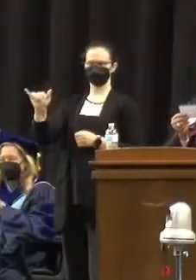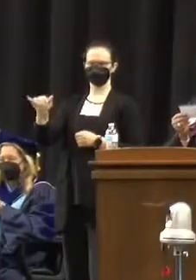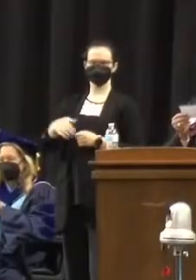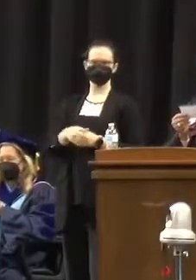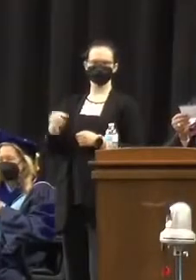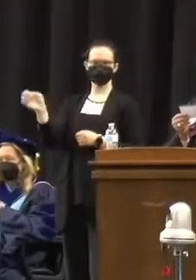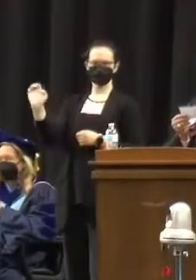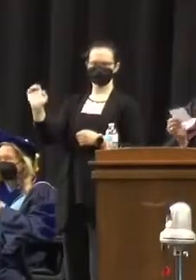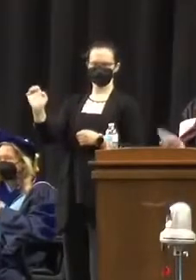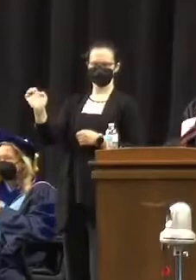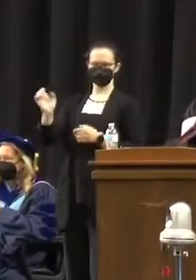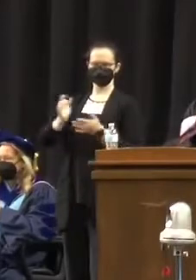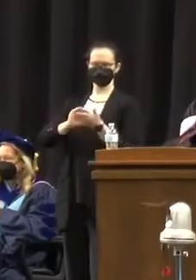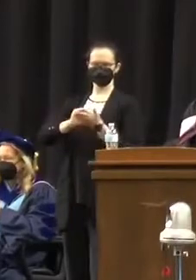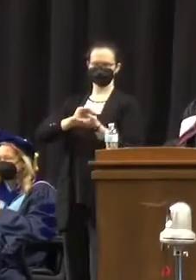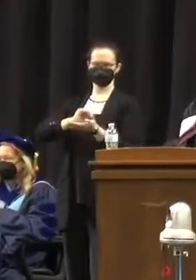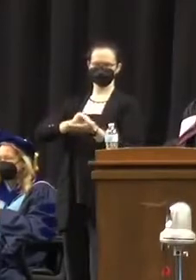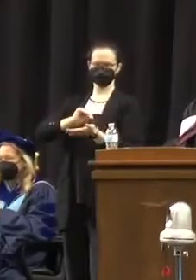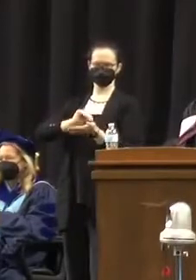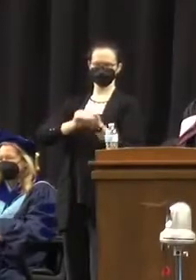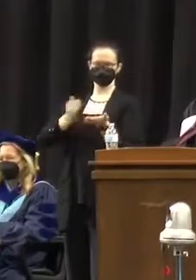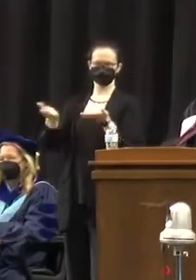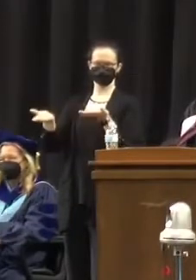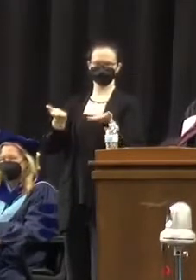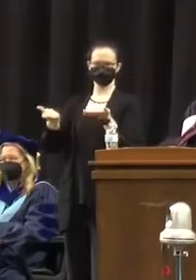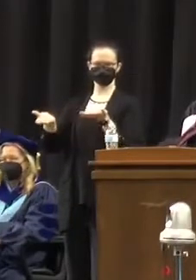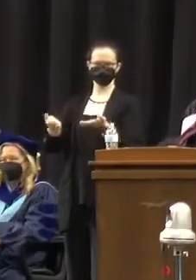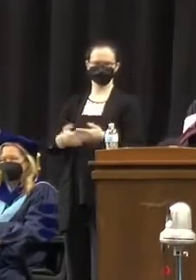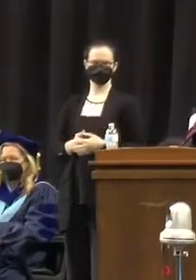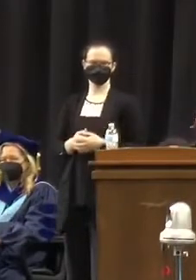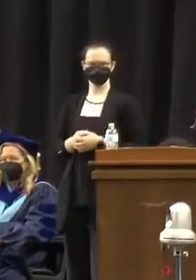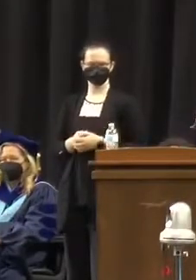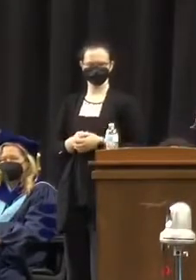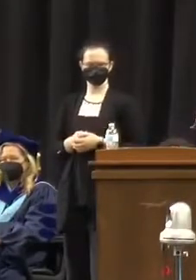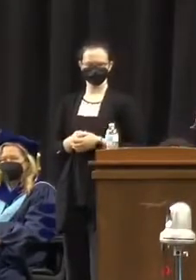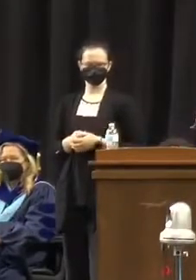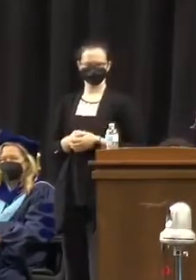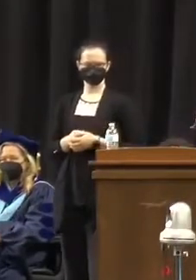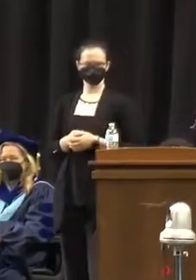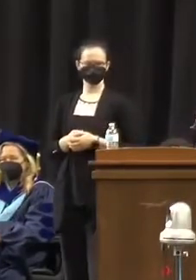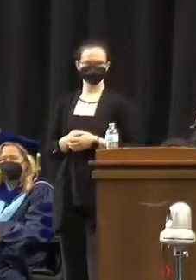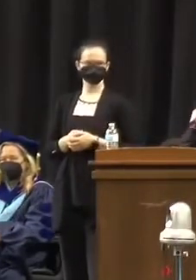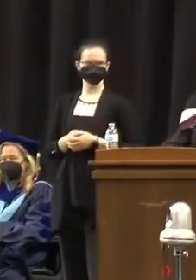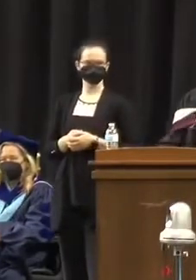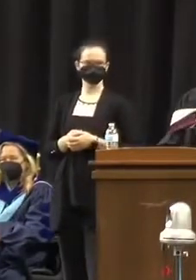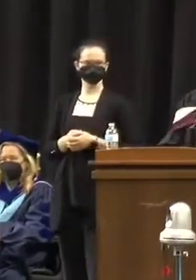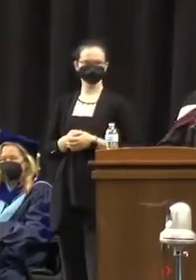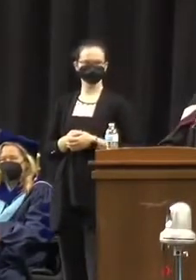Emergency Medical Services.